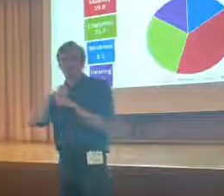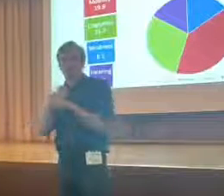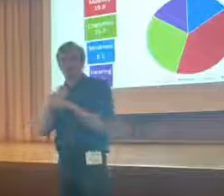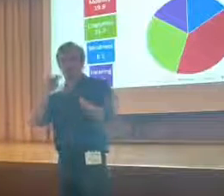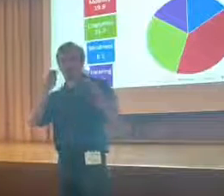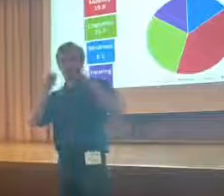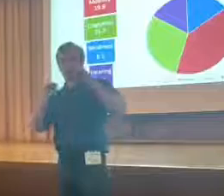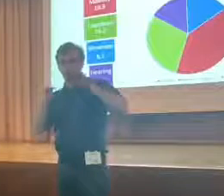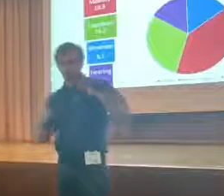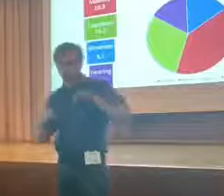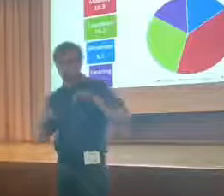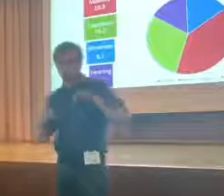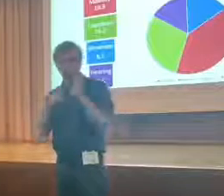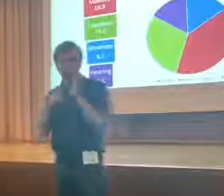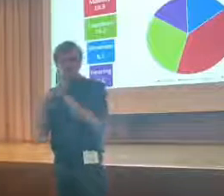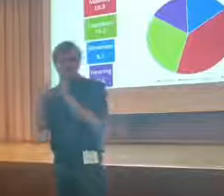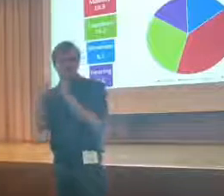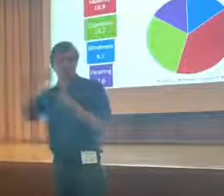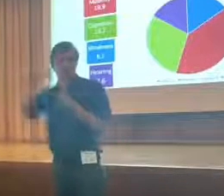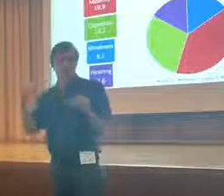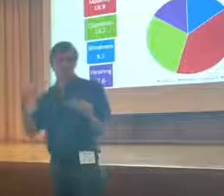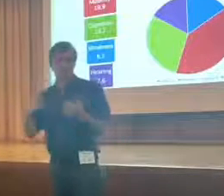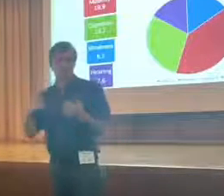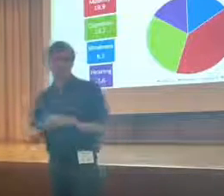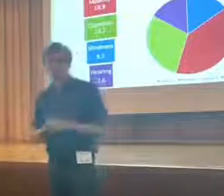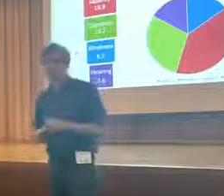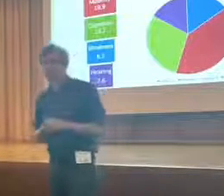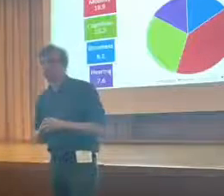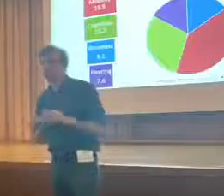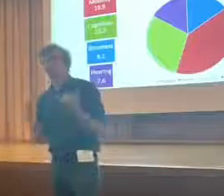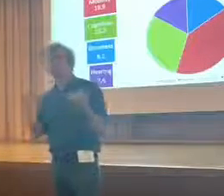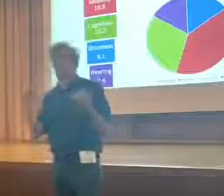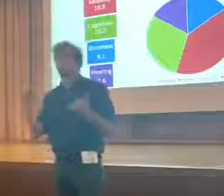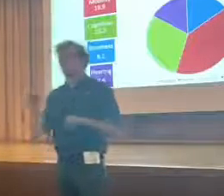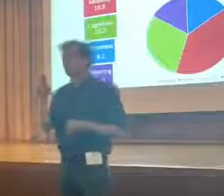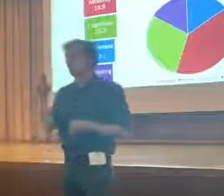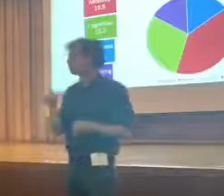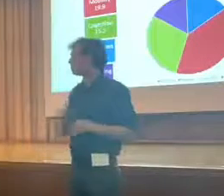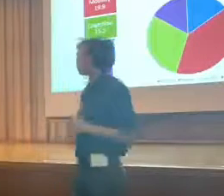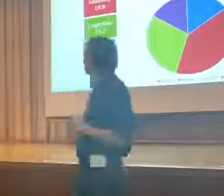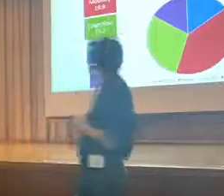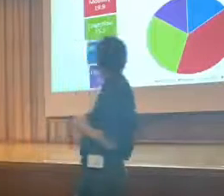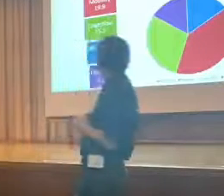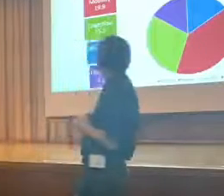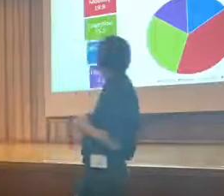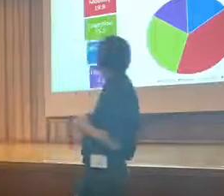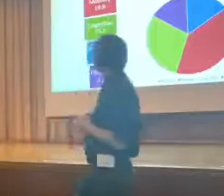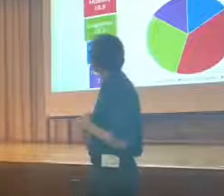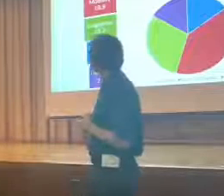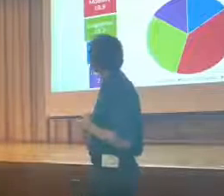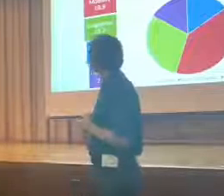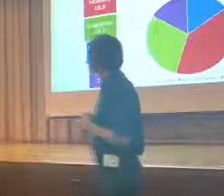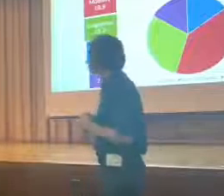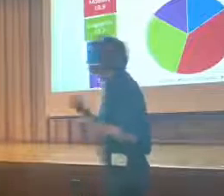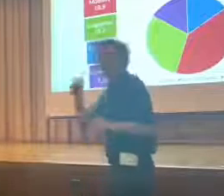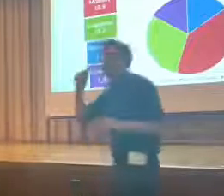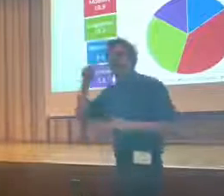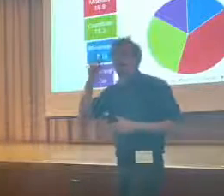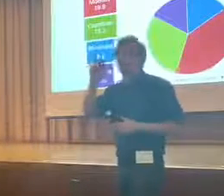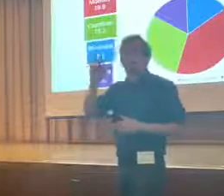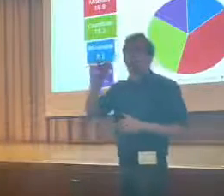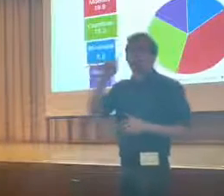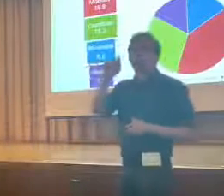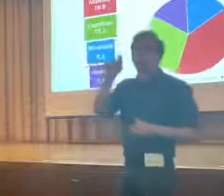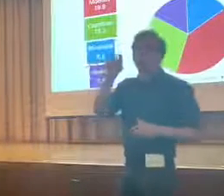census that currently in the United States, 19.9 million people live